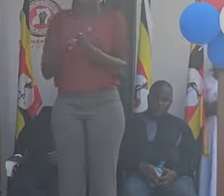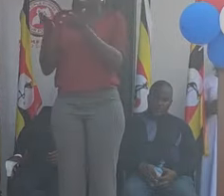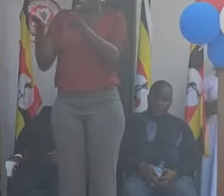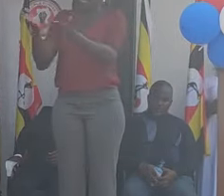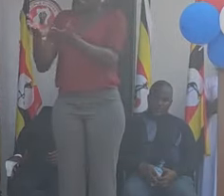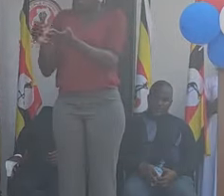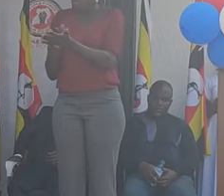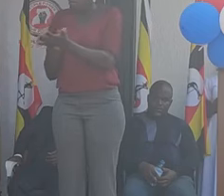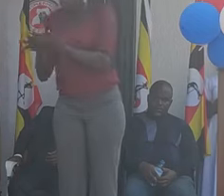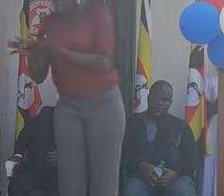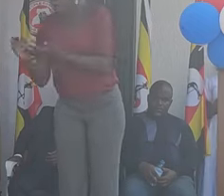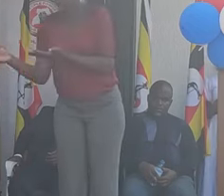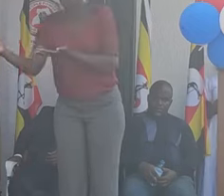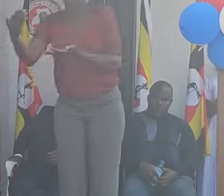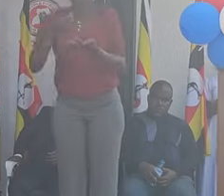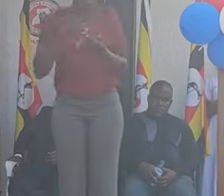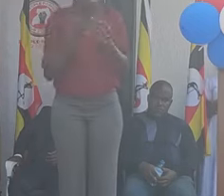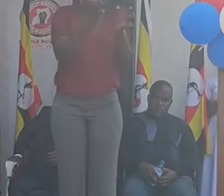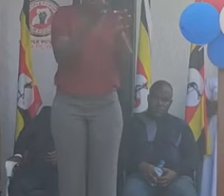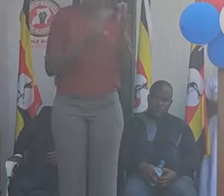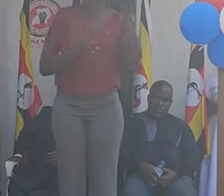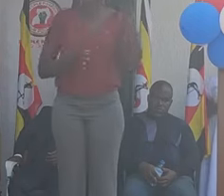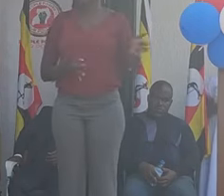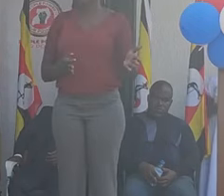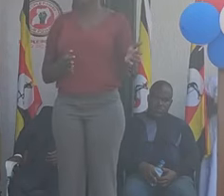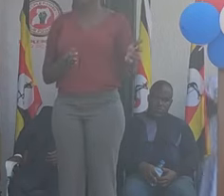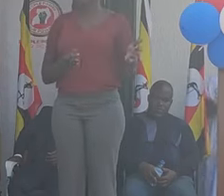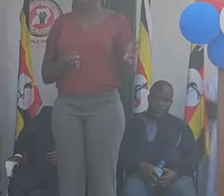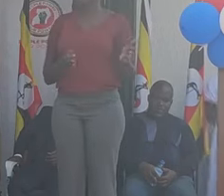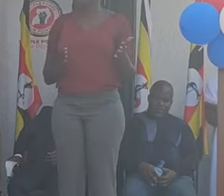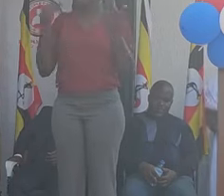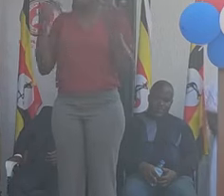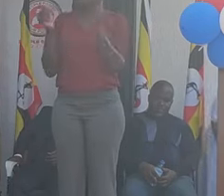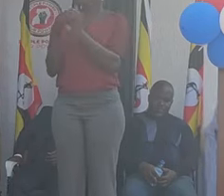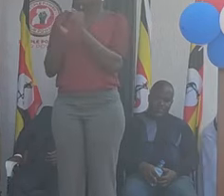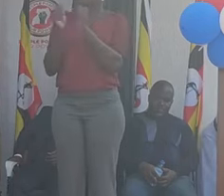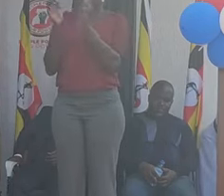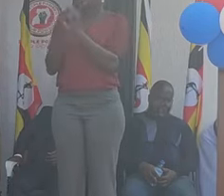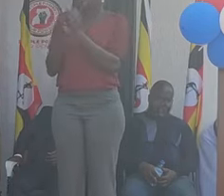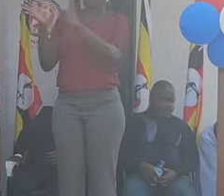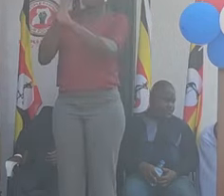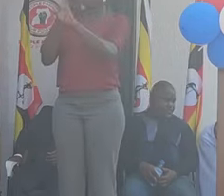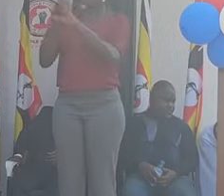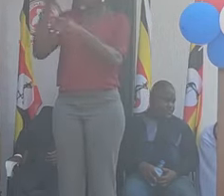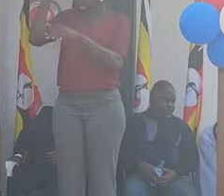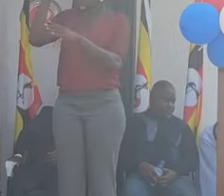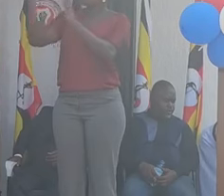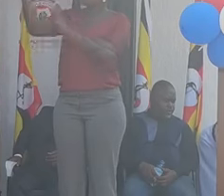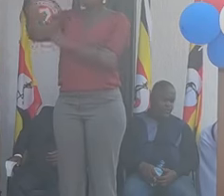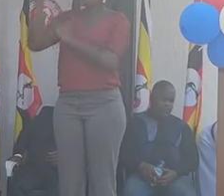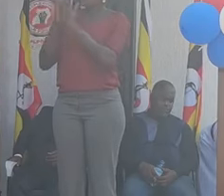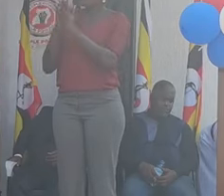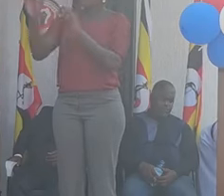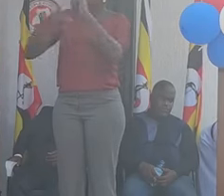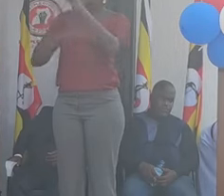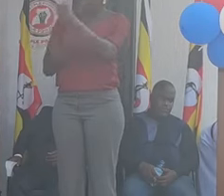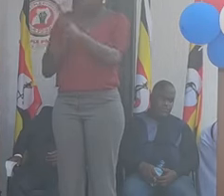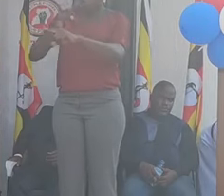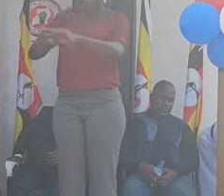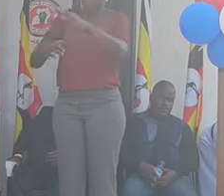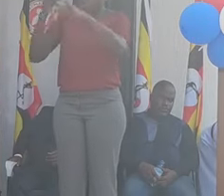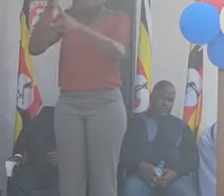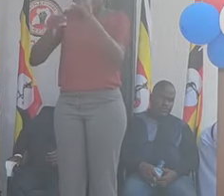this is just a small example, ladies and gentlemen. And with the guidance of God and with your support, when we finally kick Museveni